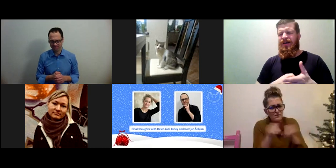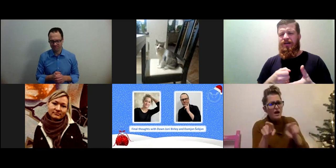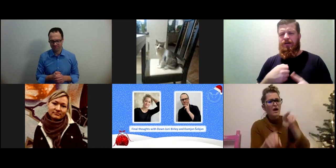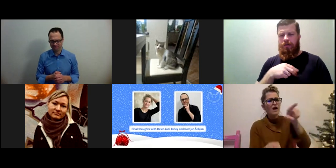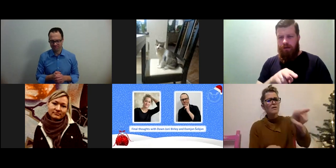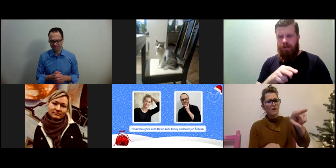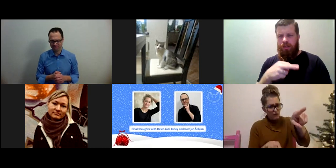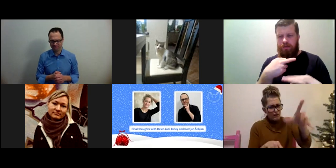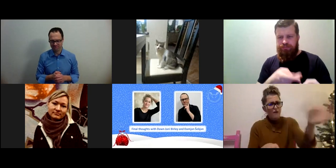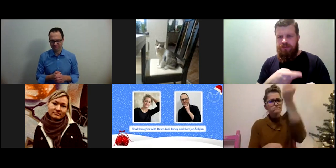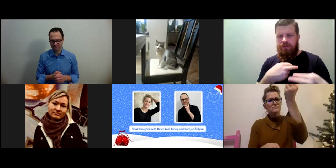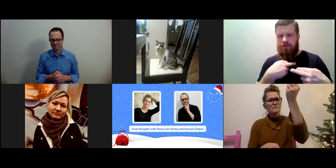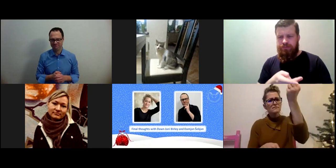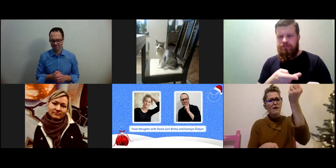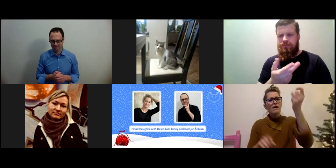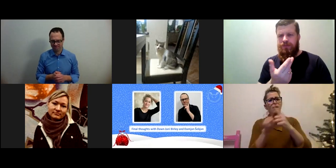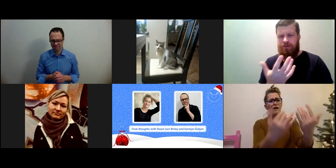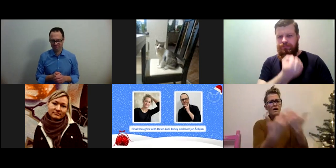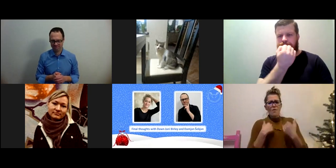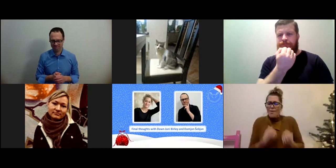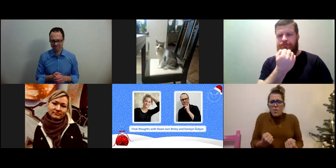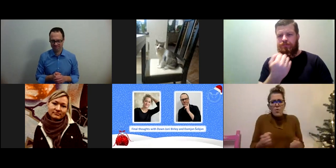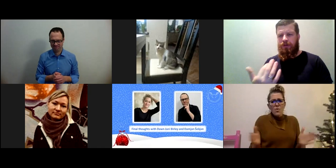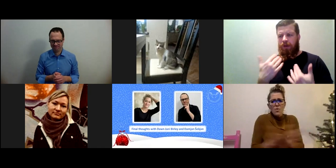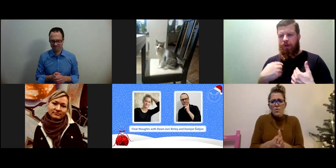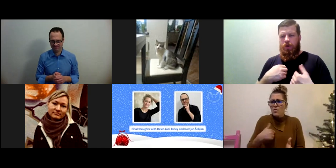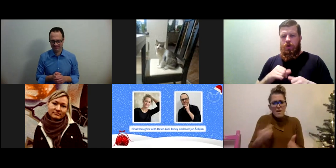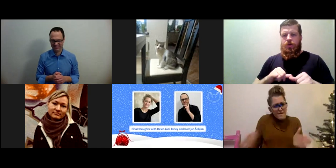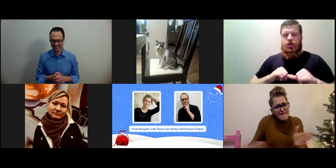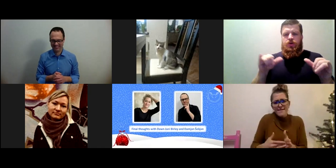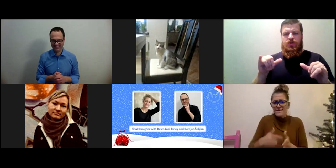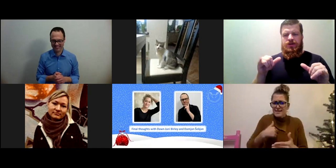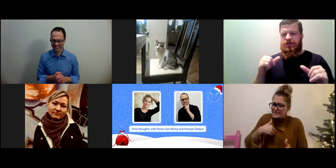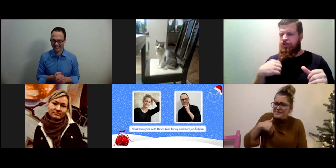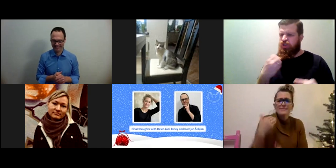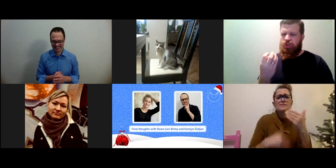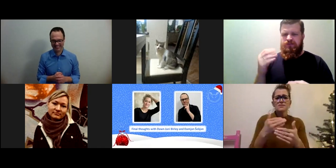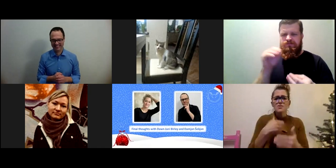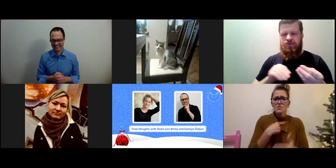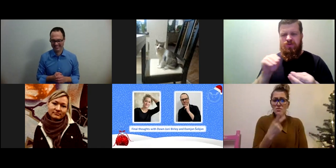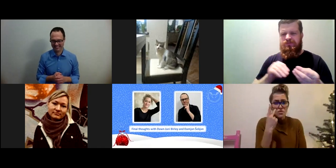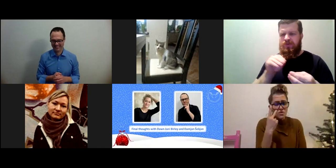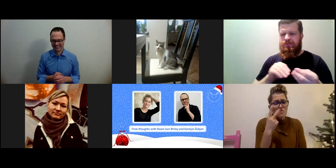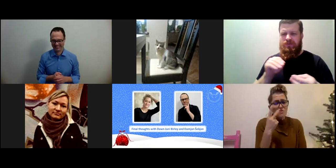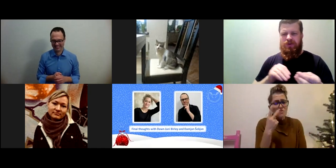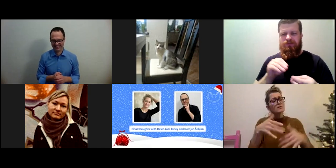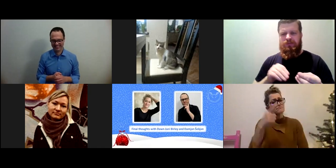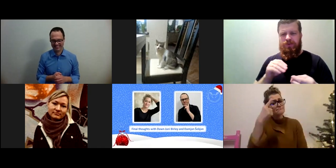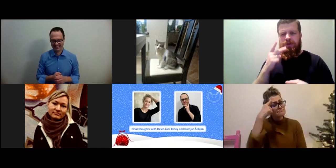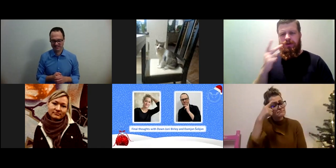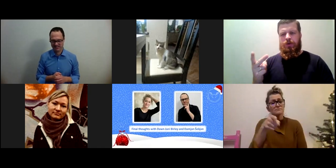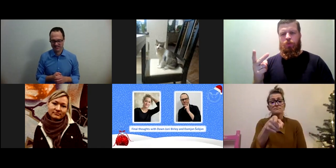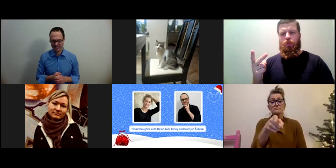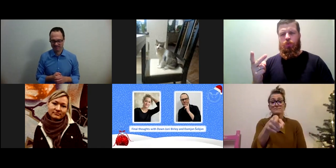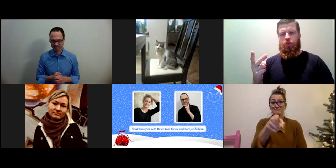I work so hard, but then I see, wow, he did it, he made it. So then it really inspires me and gives me